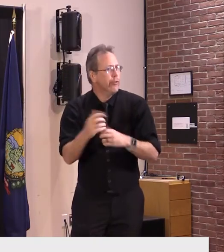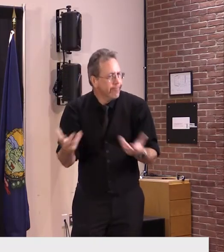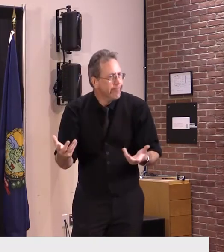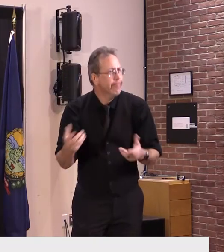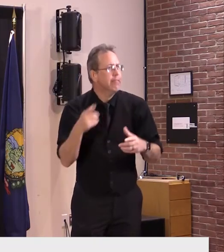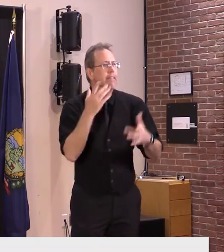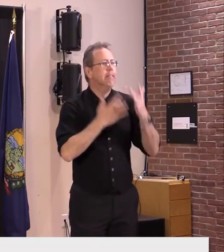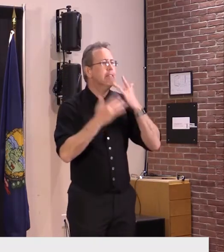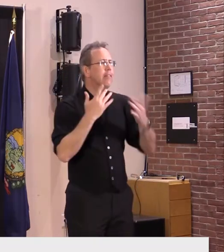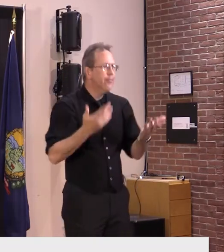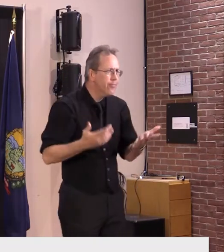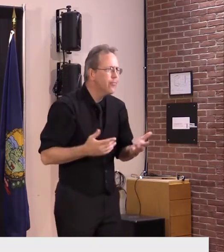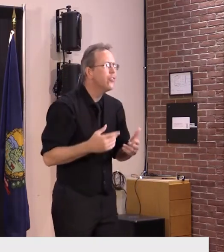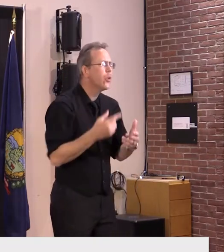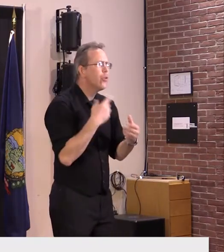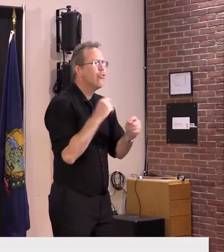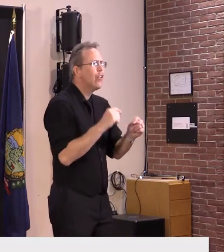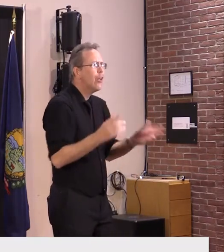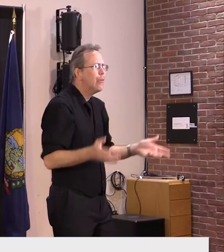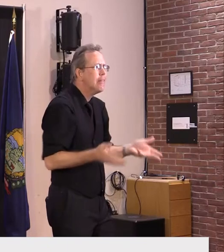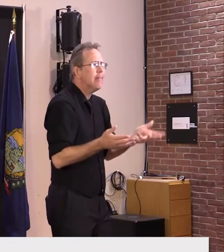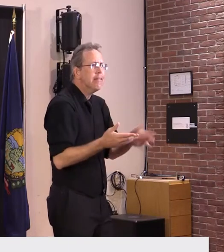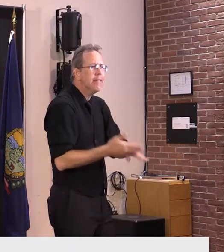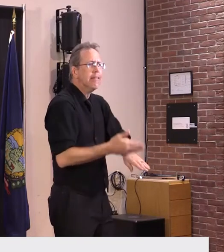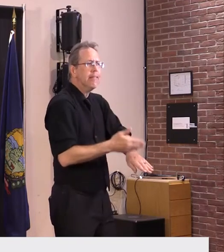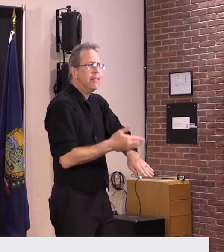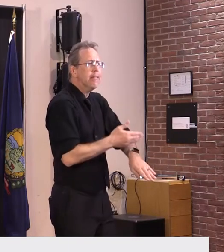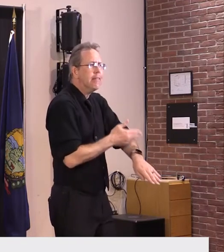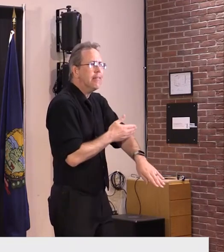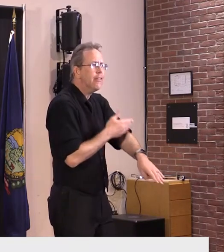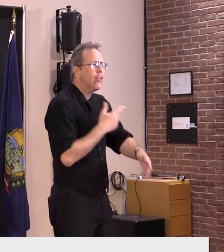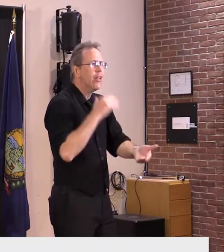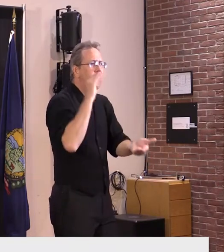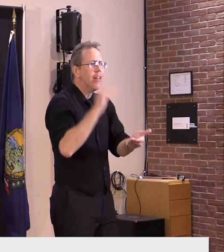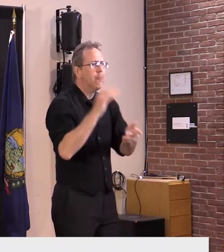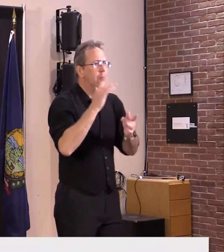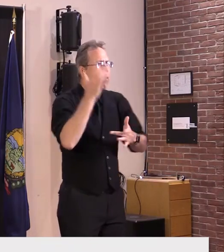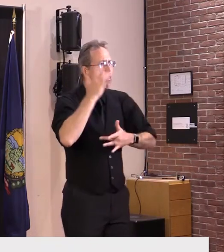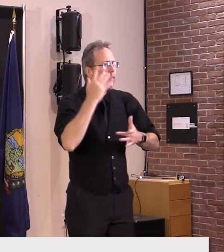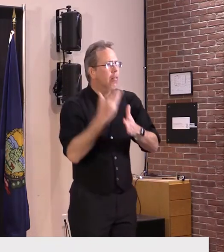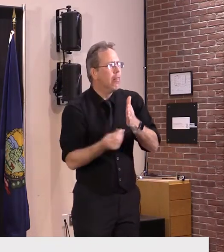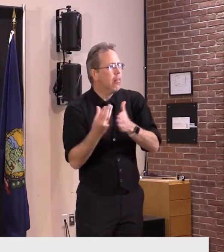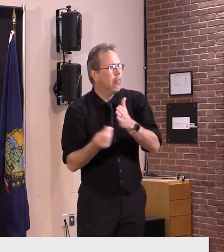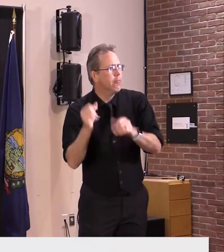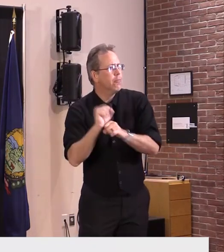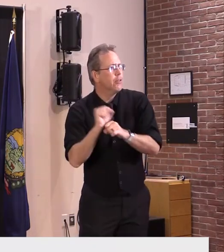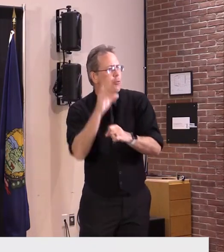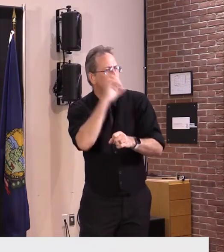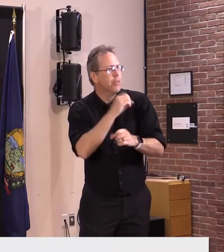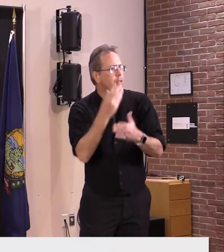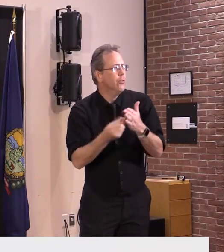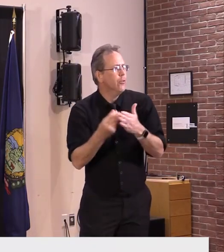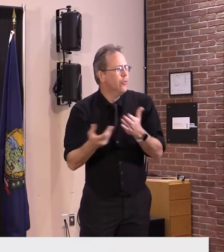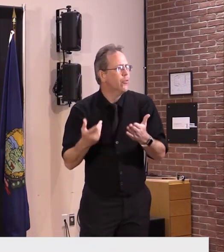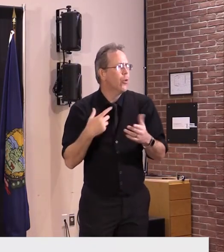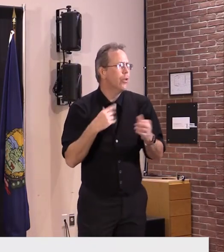improve, because there's less people who have to be out because the infection has completed its course